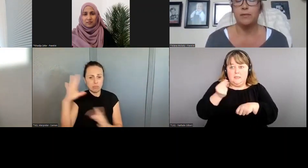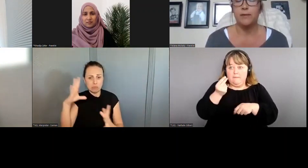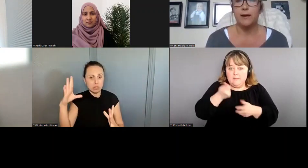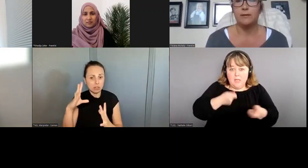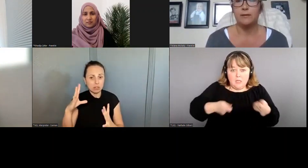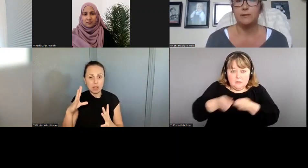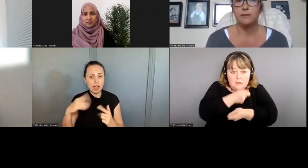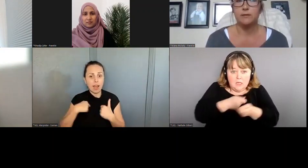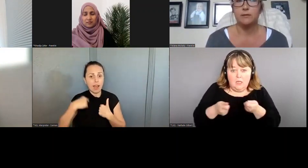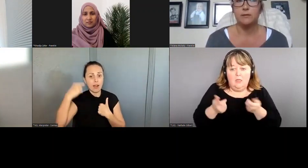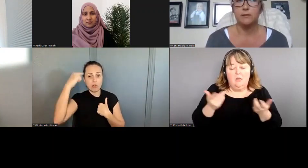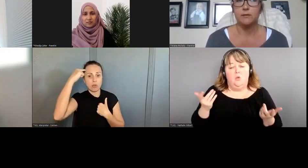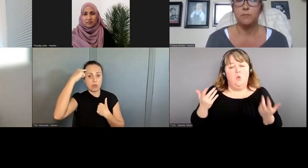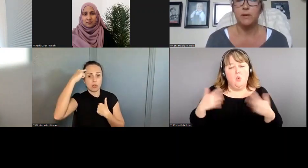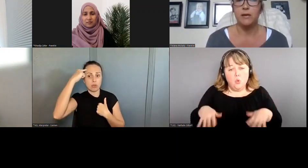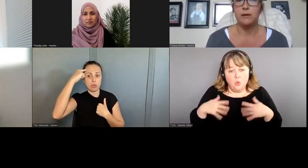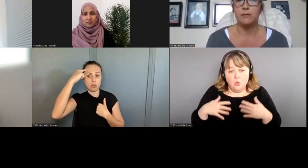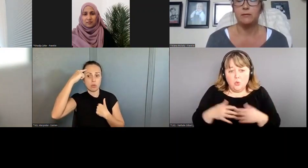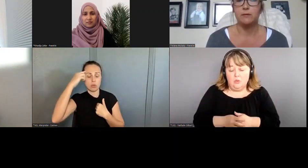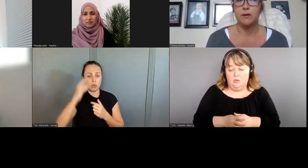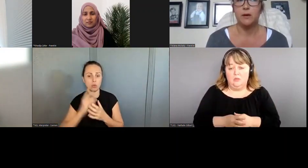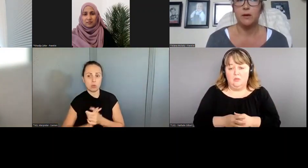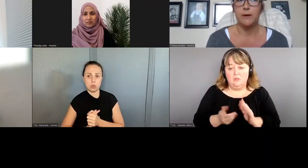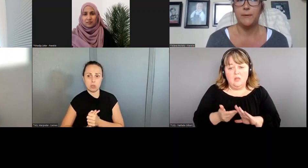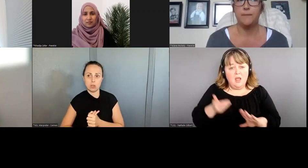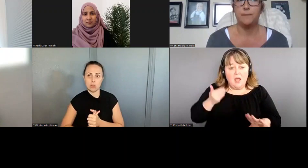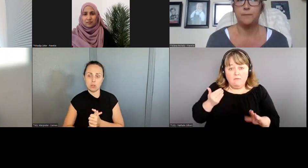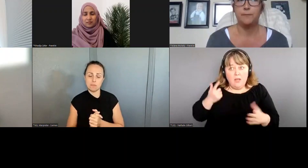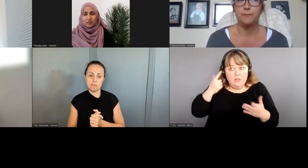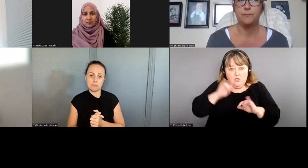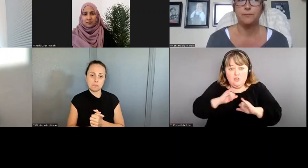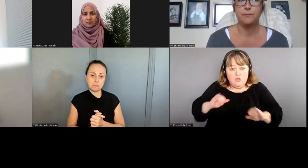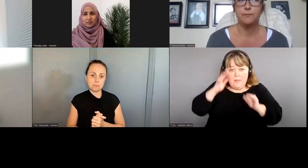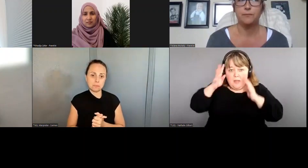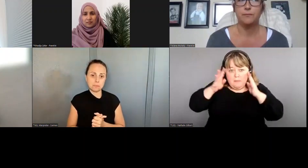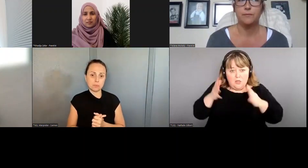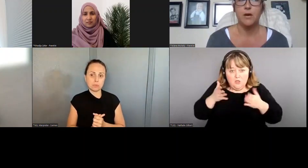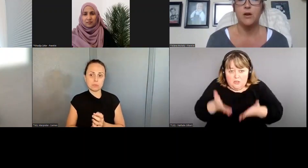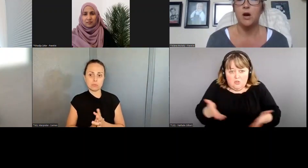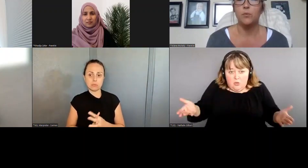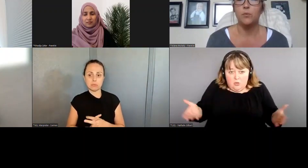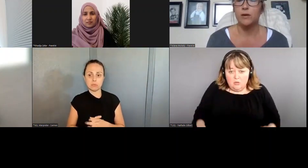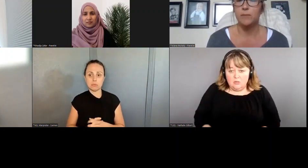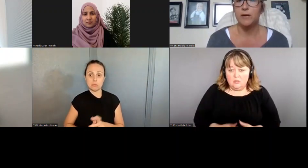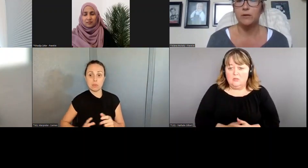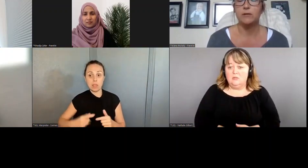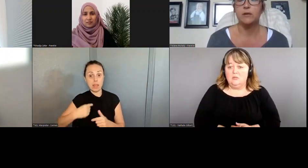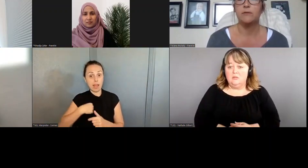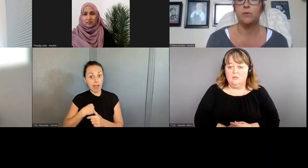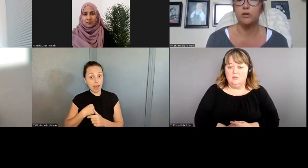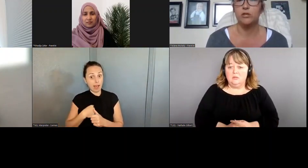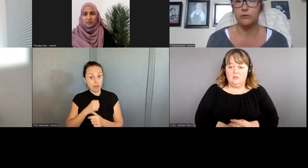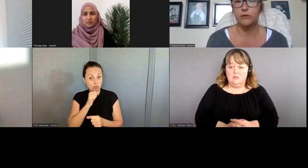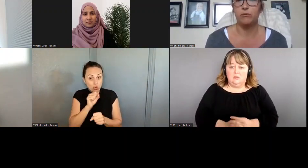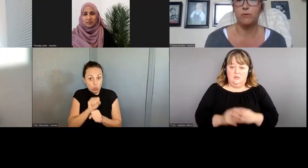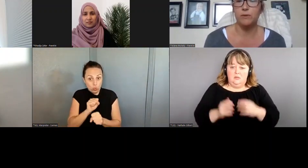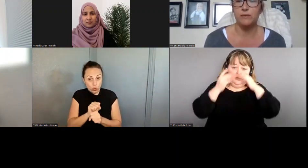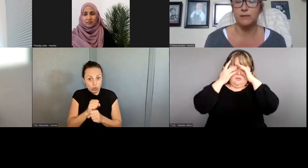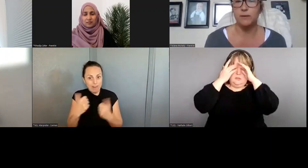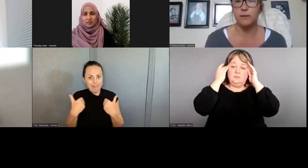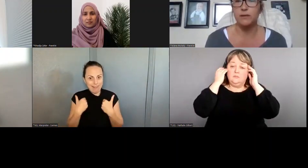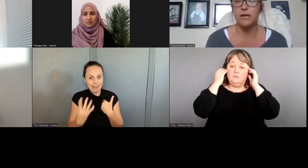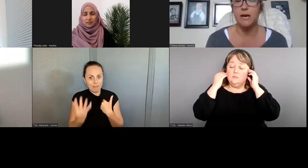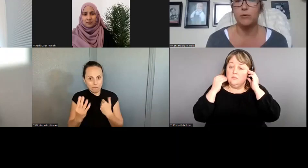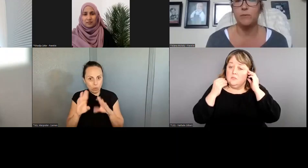I thought that being a non-working parent of 4 children, 3